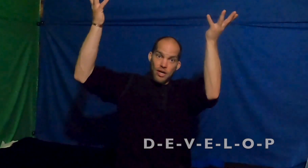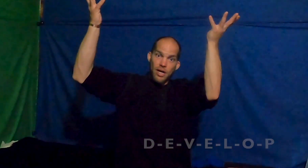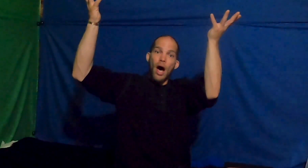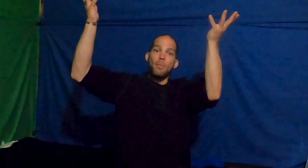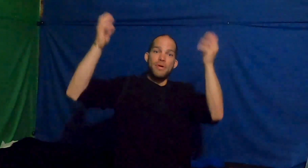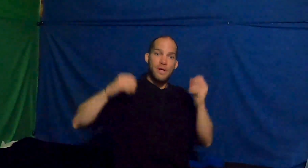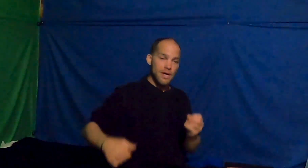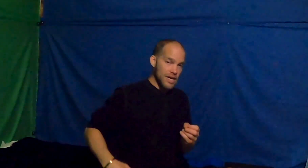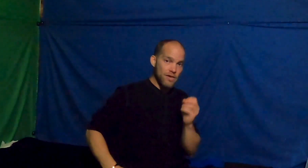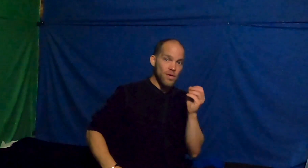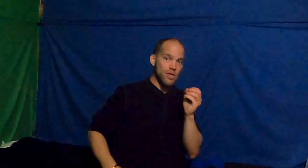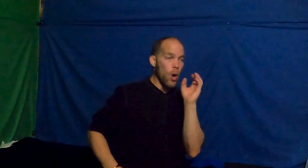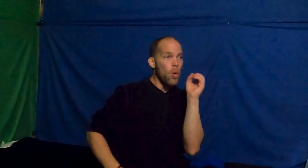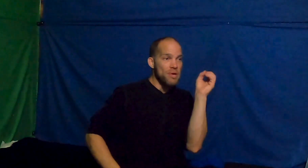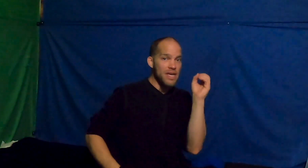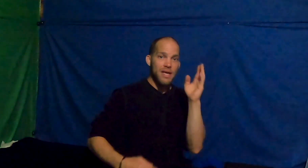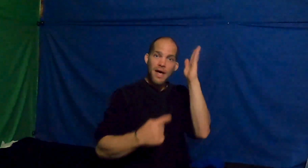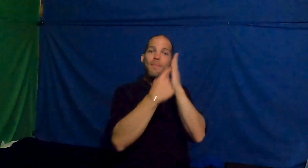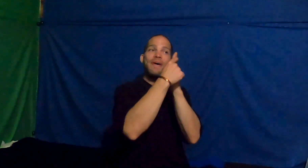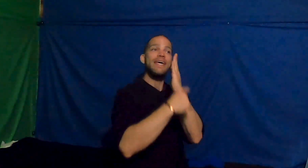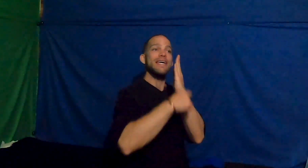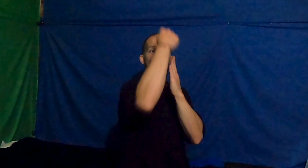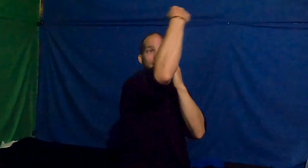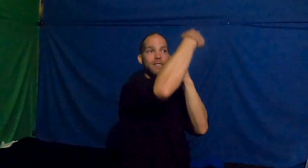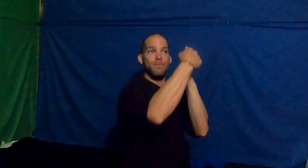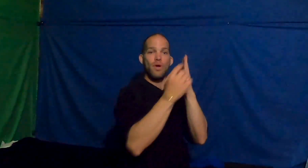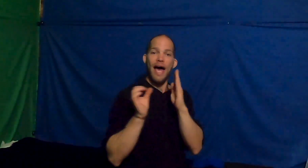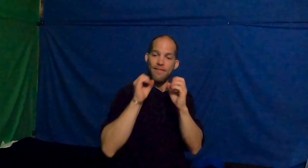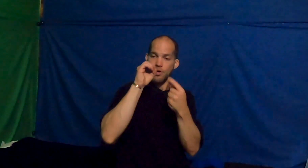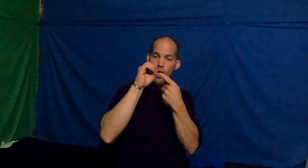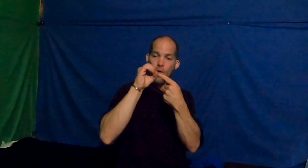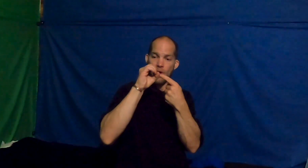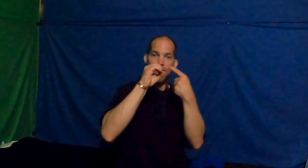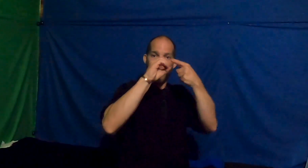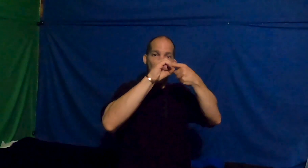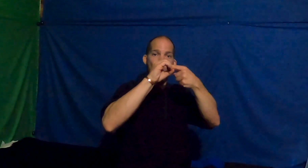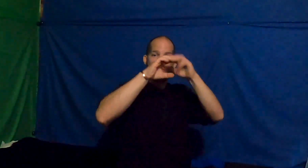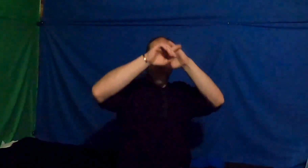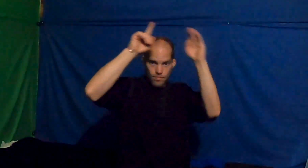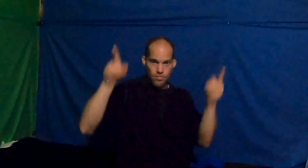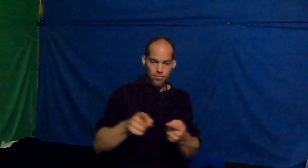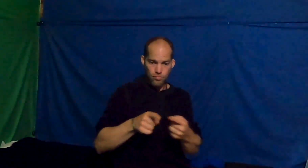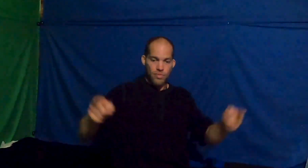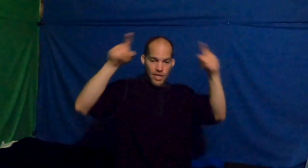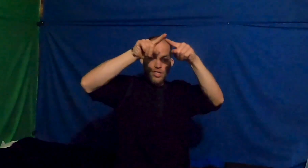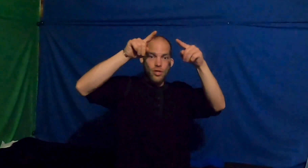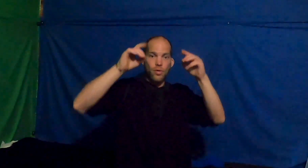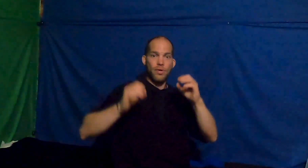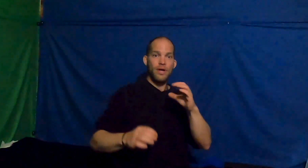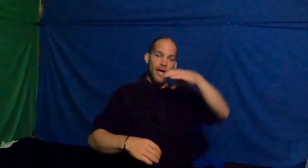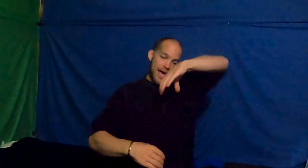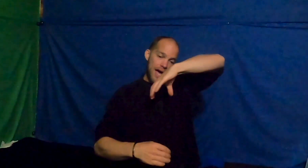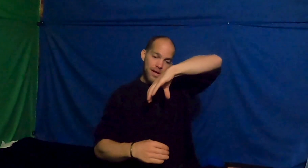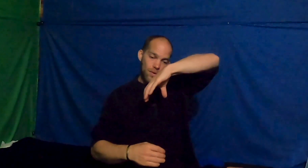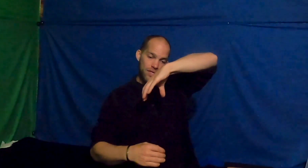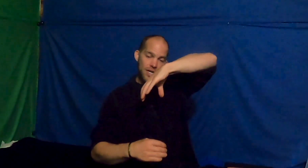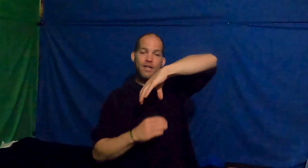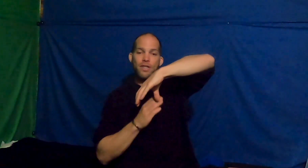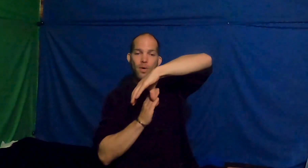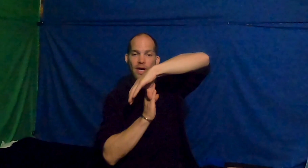it up. Even though it's O-P, P is the symbol after O. O is encircled. N goes here as a